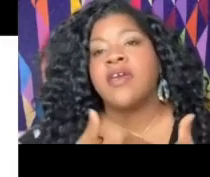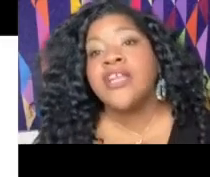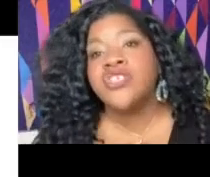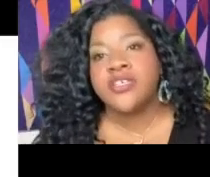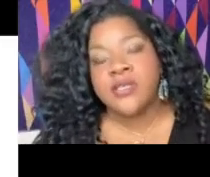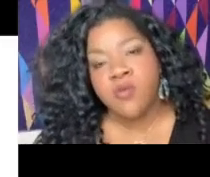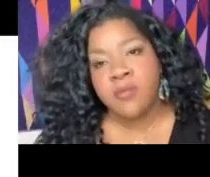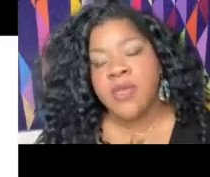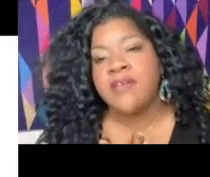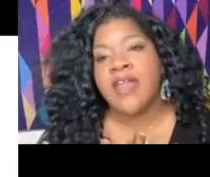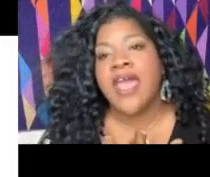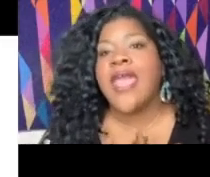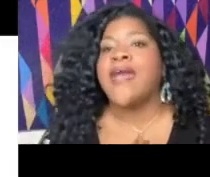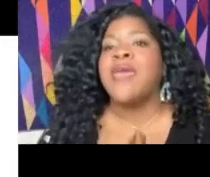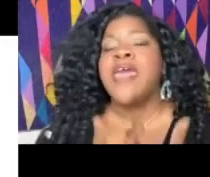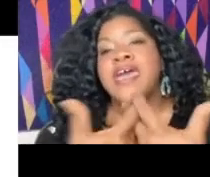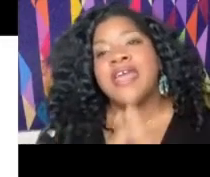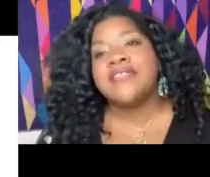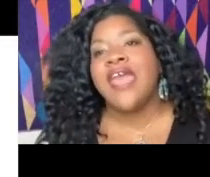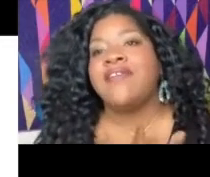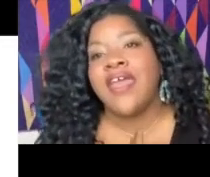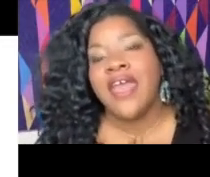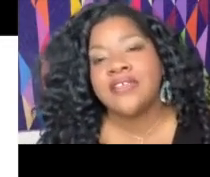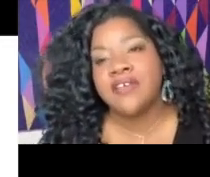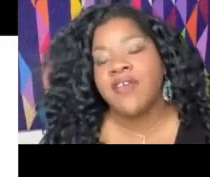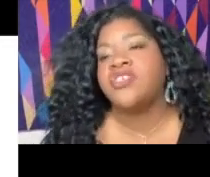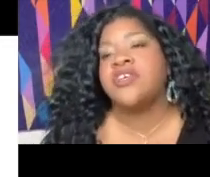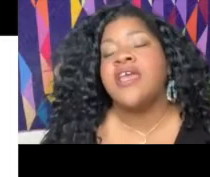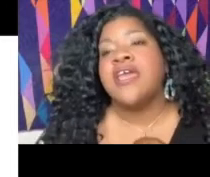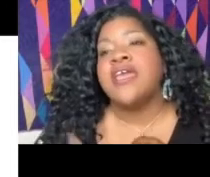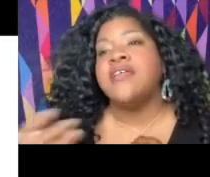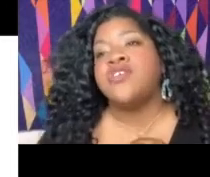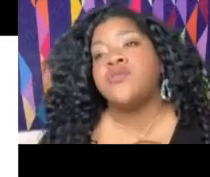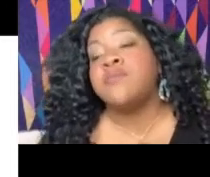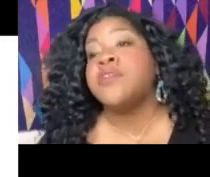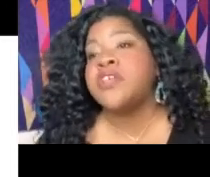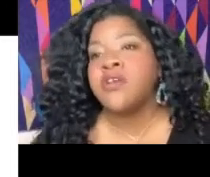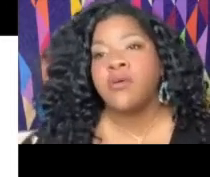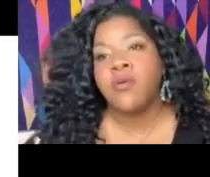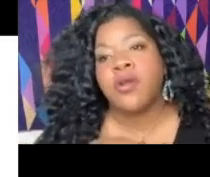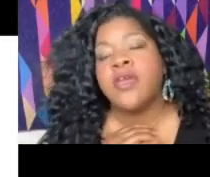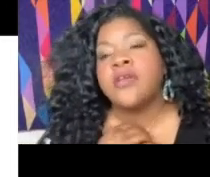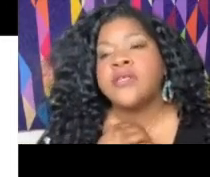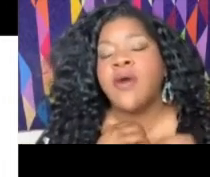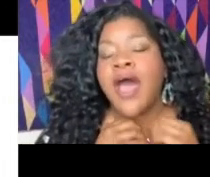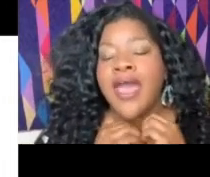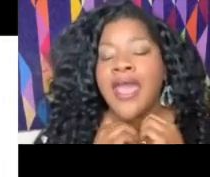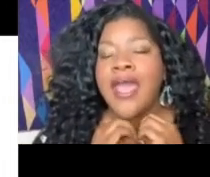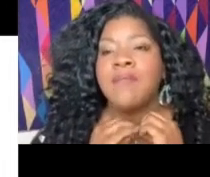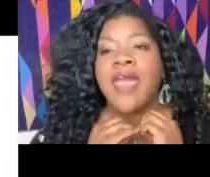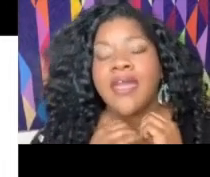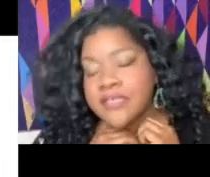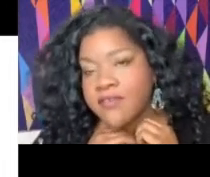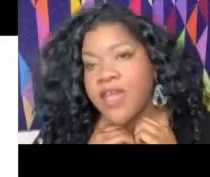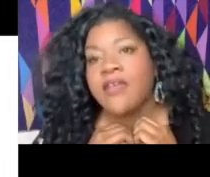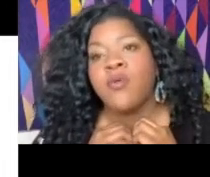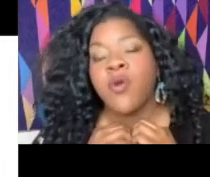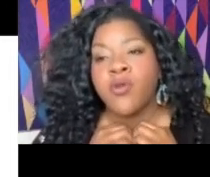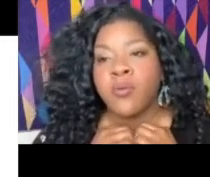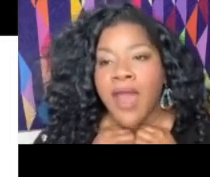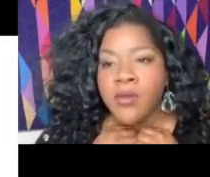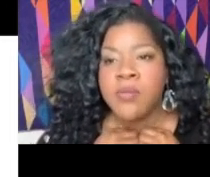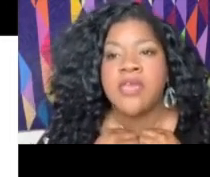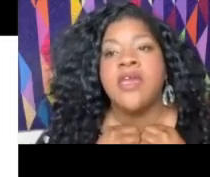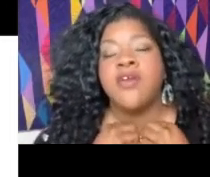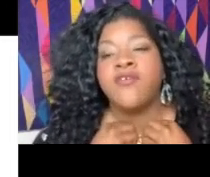the conscious human being that I am, and I take that excavation into the material world. So I am excavating the